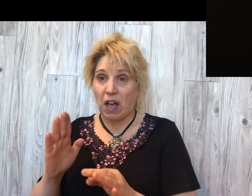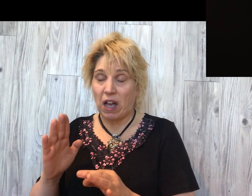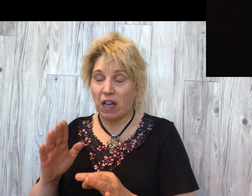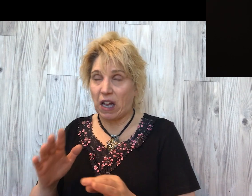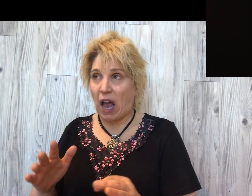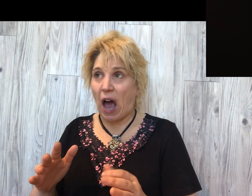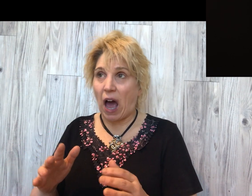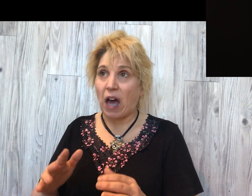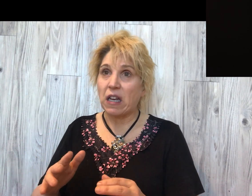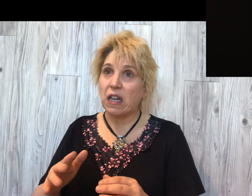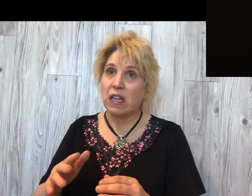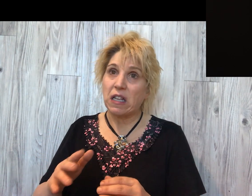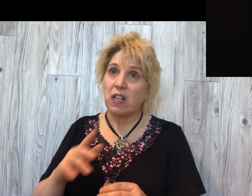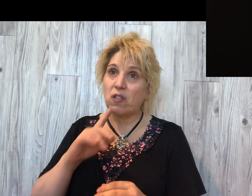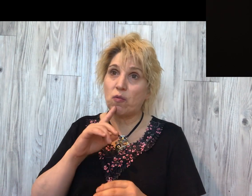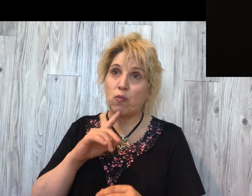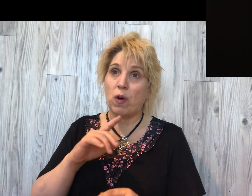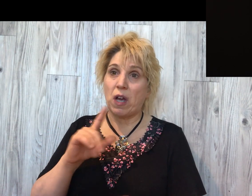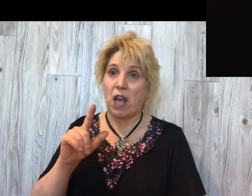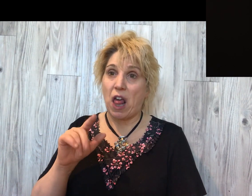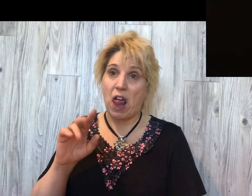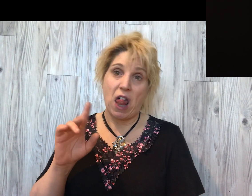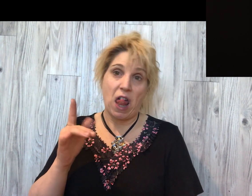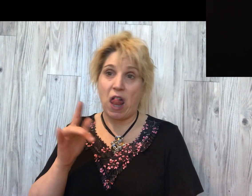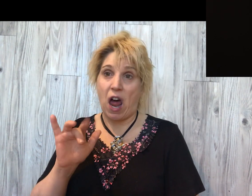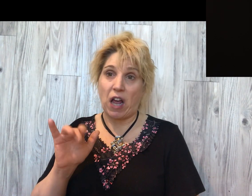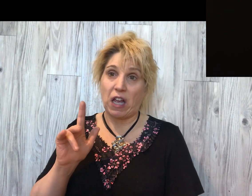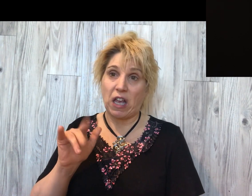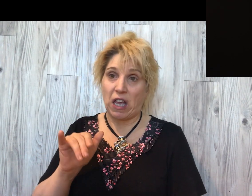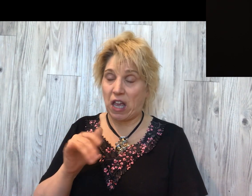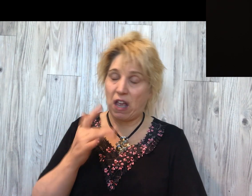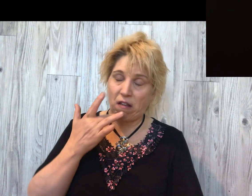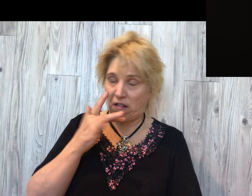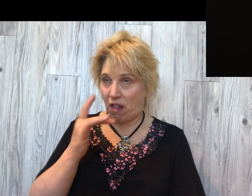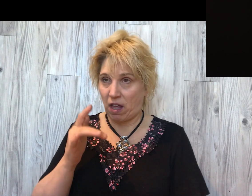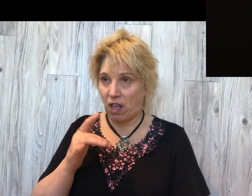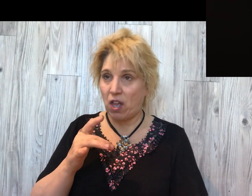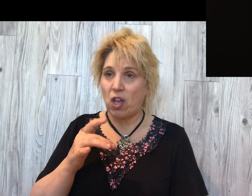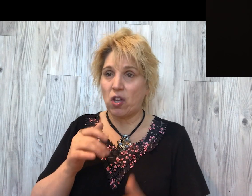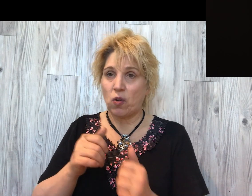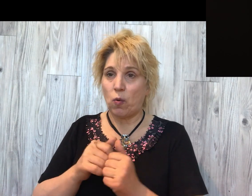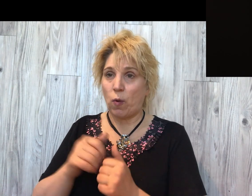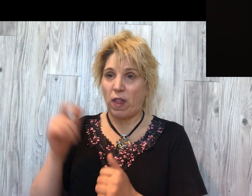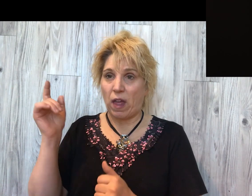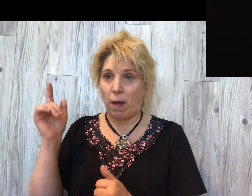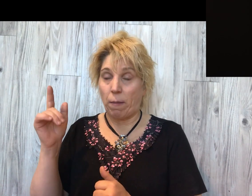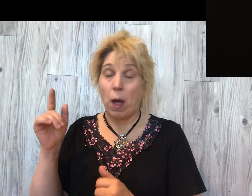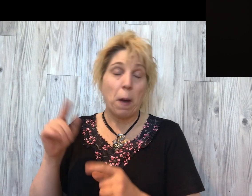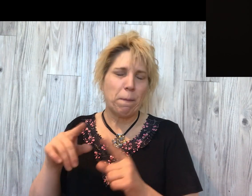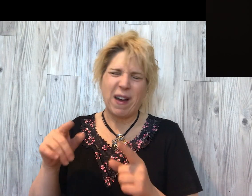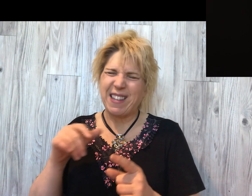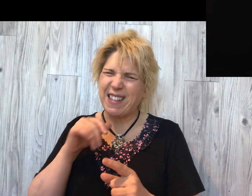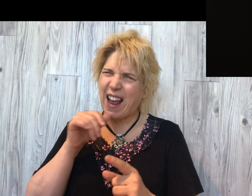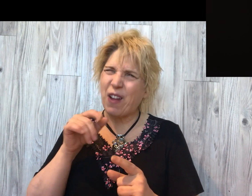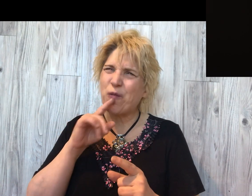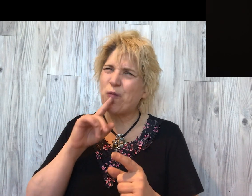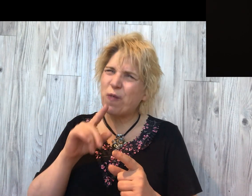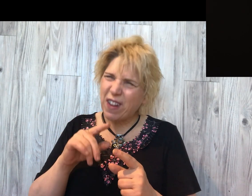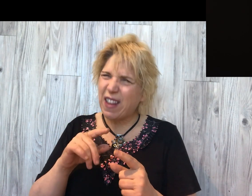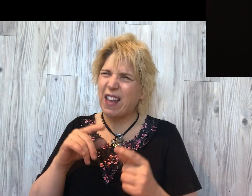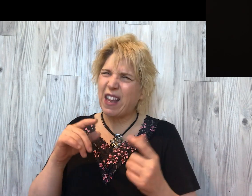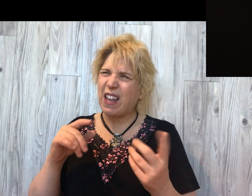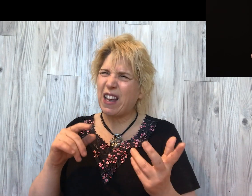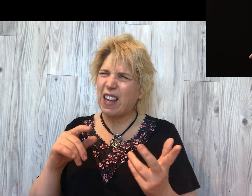is awful lucky to have him on his side. And this prayer really wasn't about a relationship with God. It was